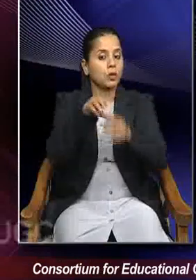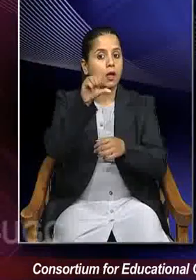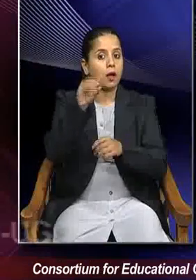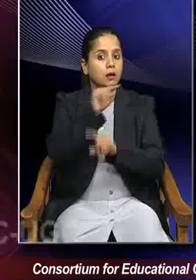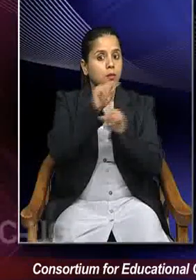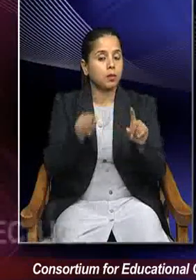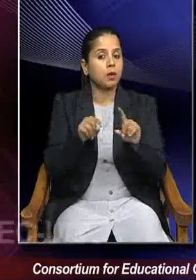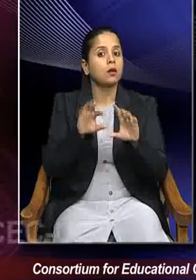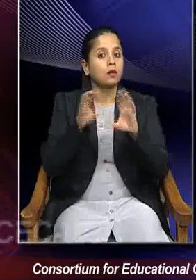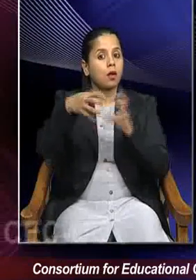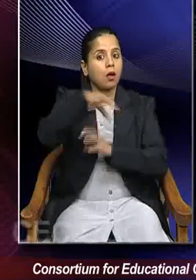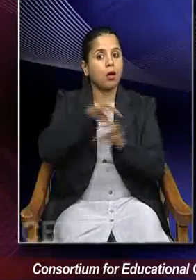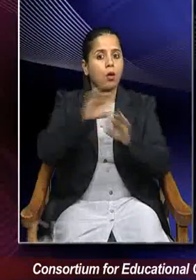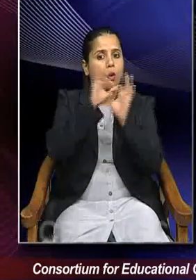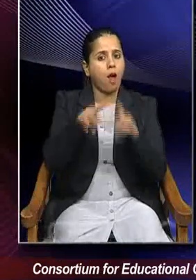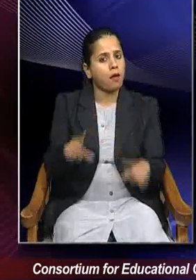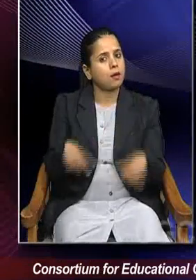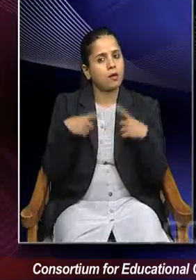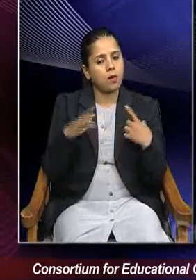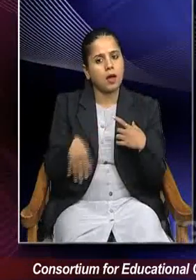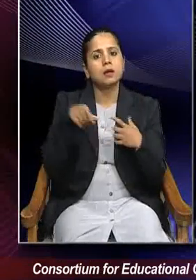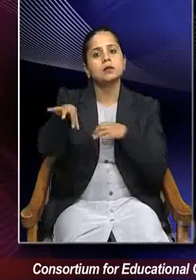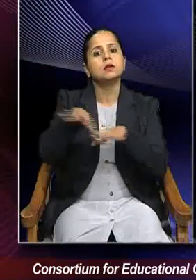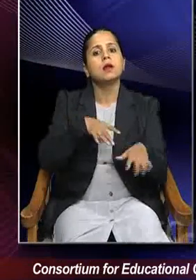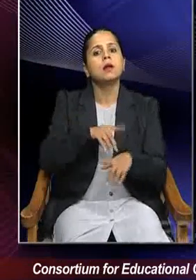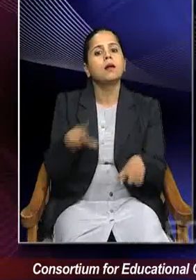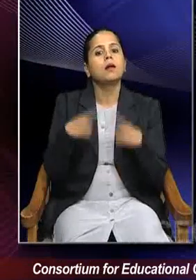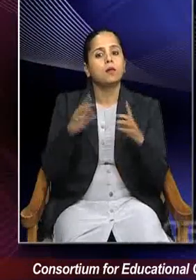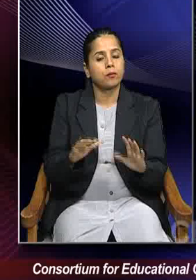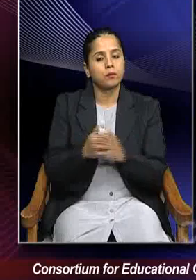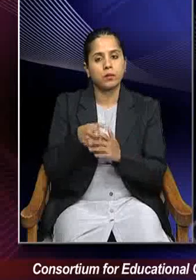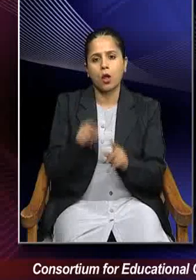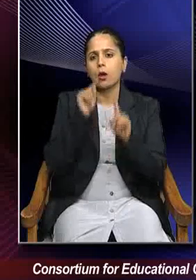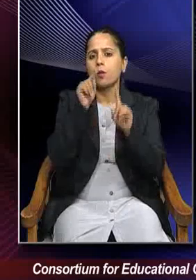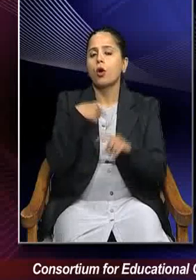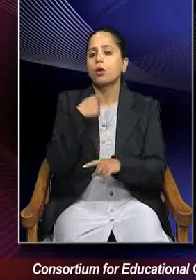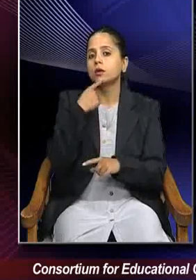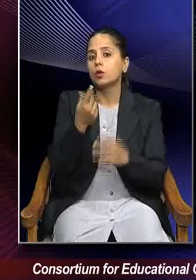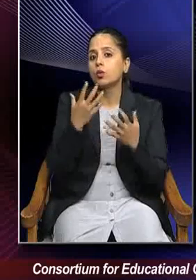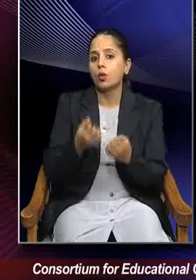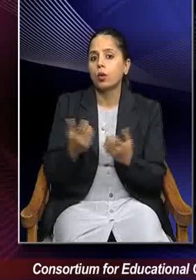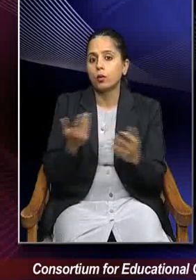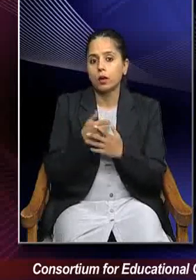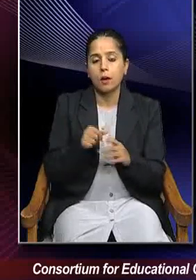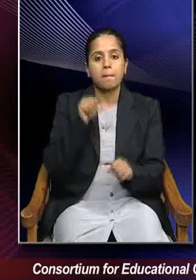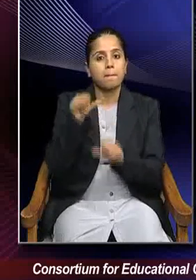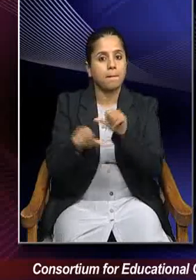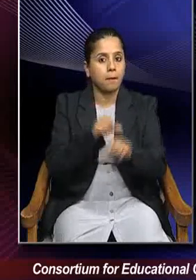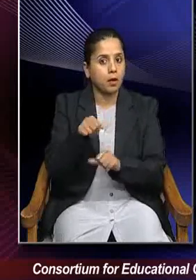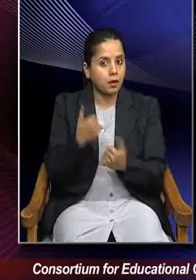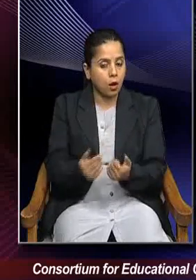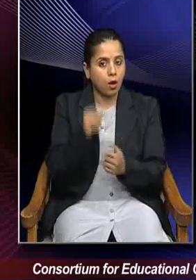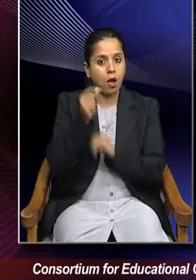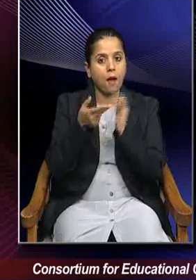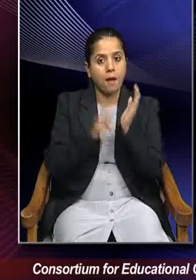are already living in urban areas. So the point that I want to address here is this, that the process of